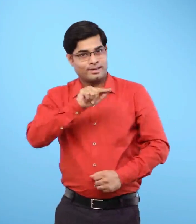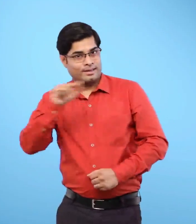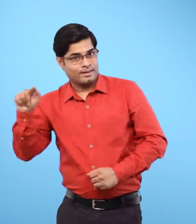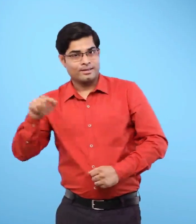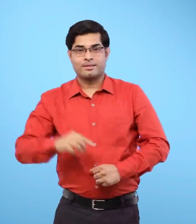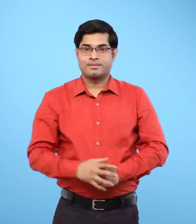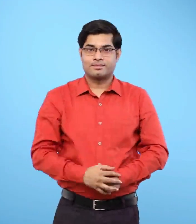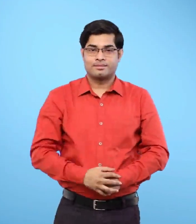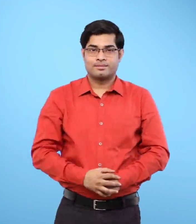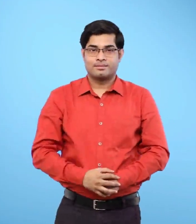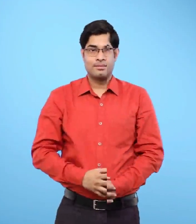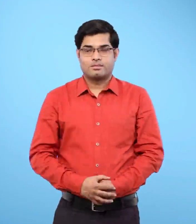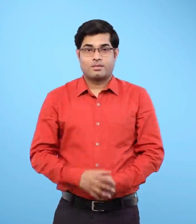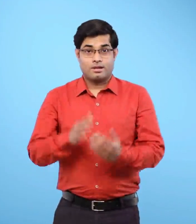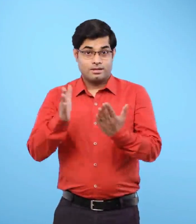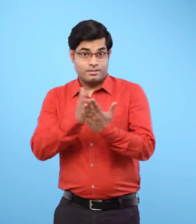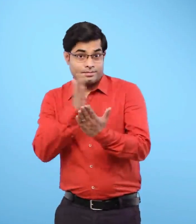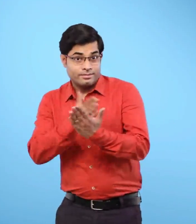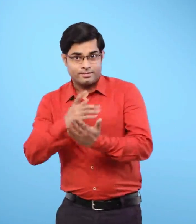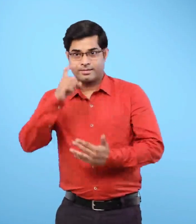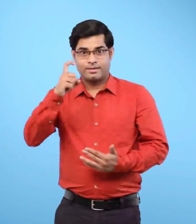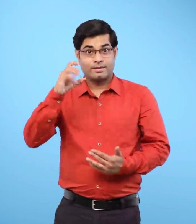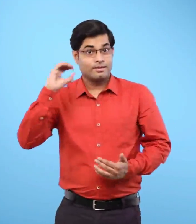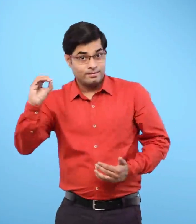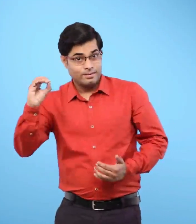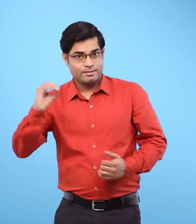Dash. Page number 70.